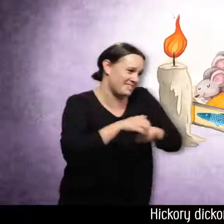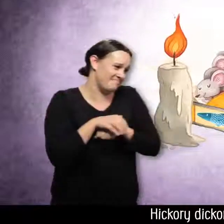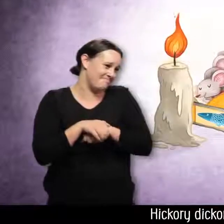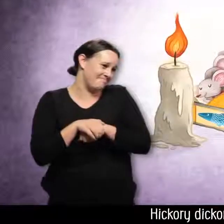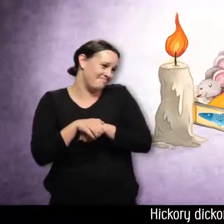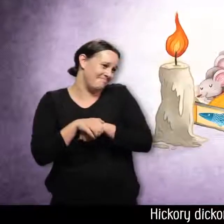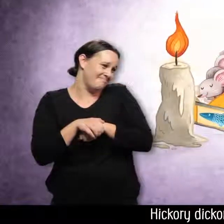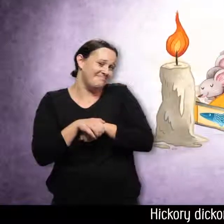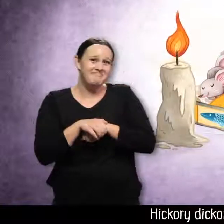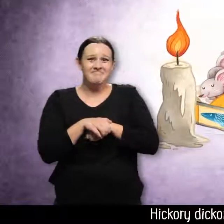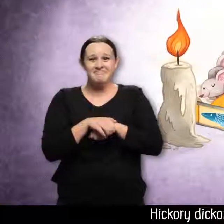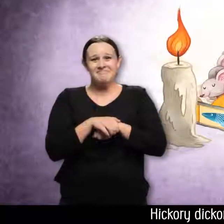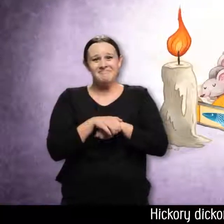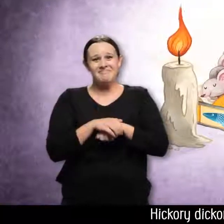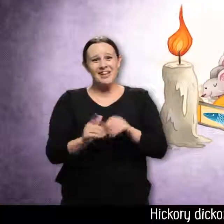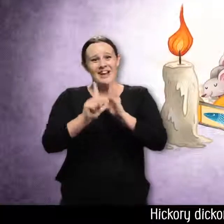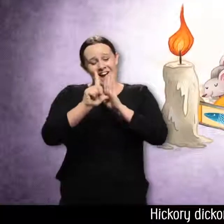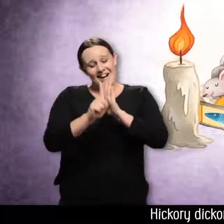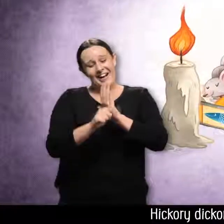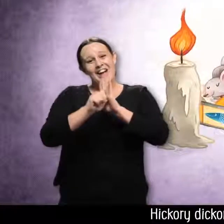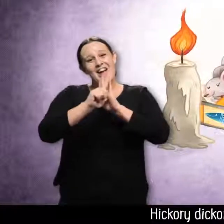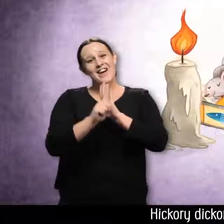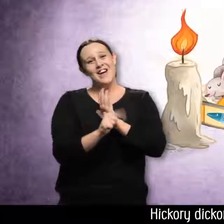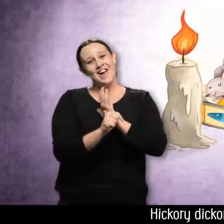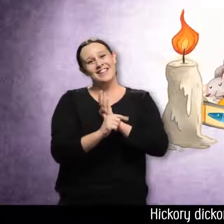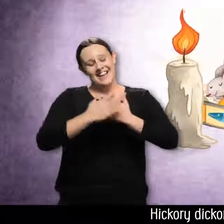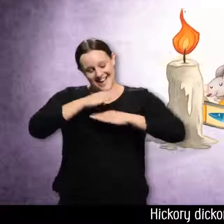Hickory dickory dock.